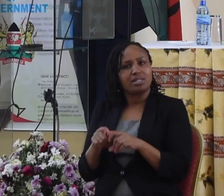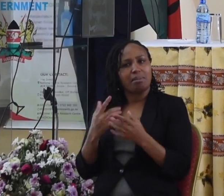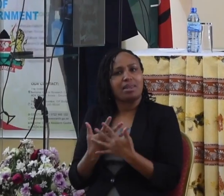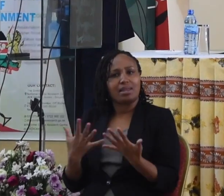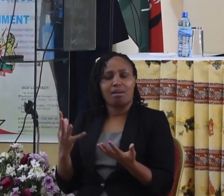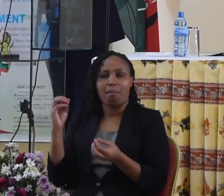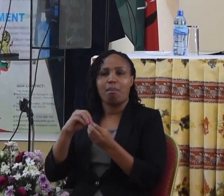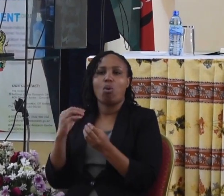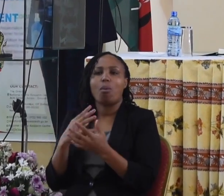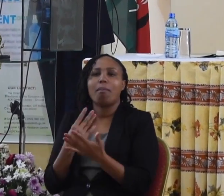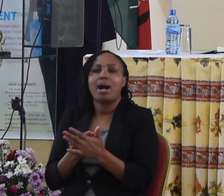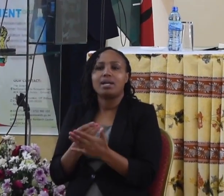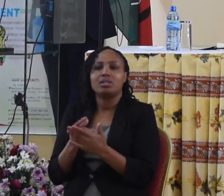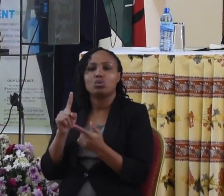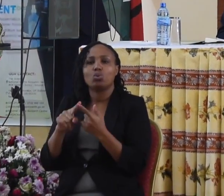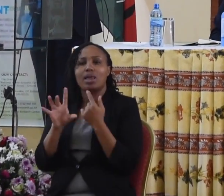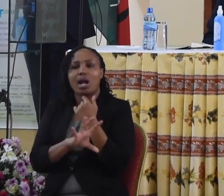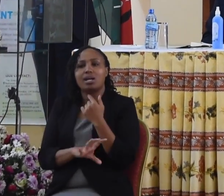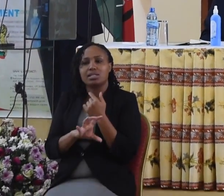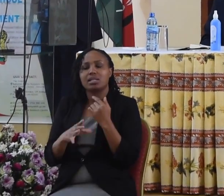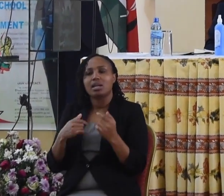country. And I think